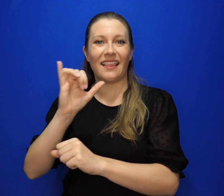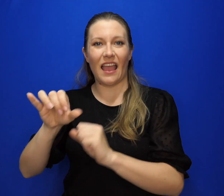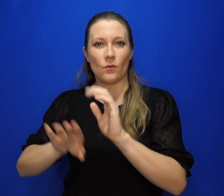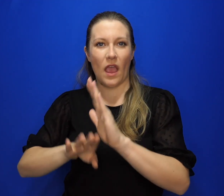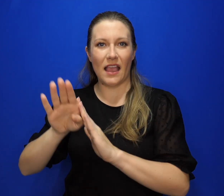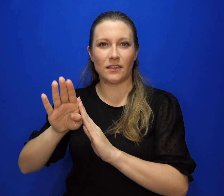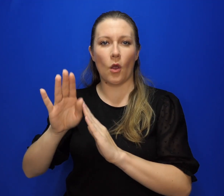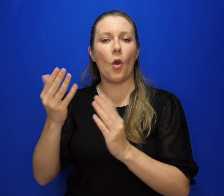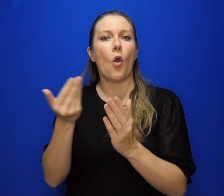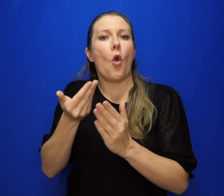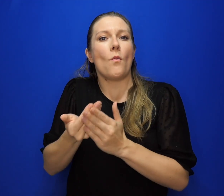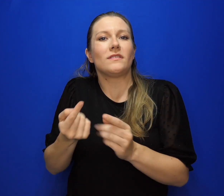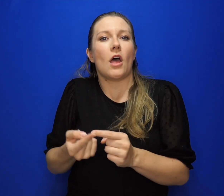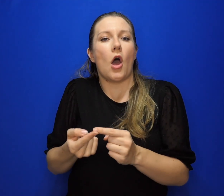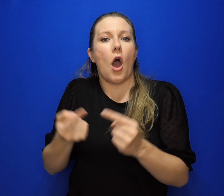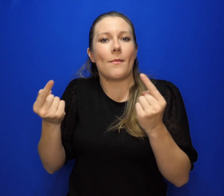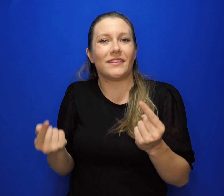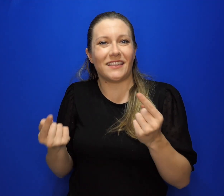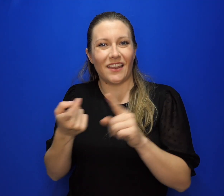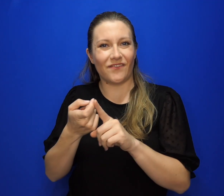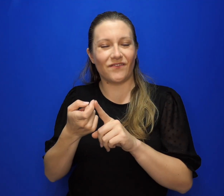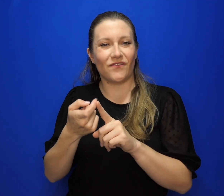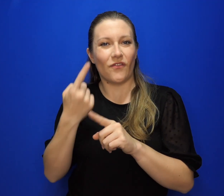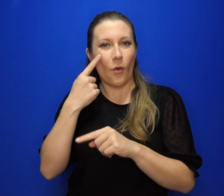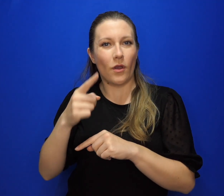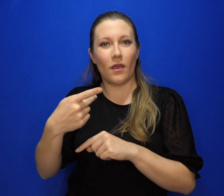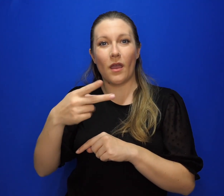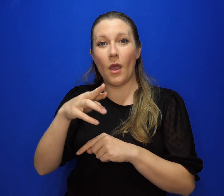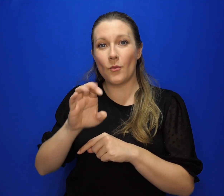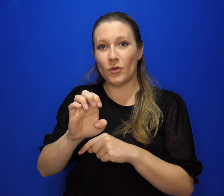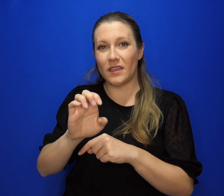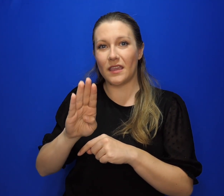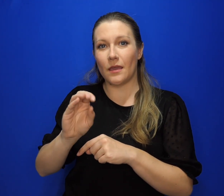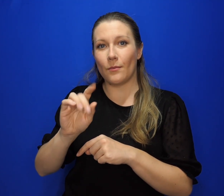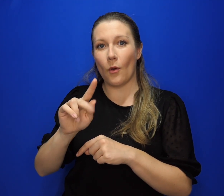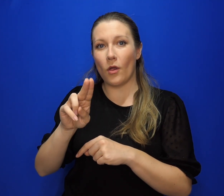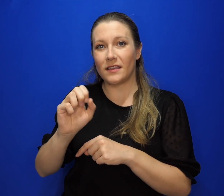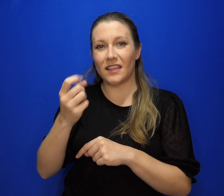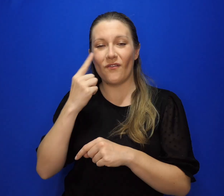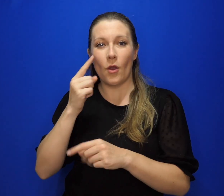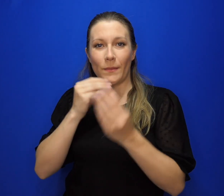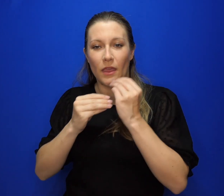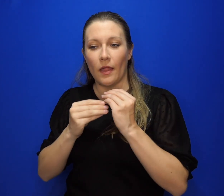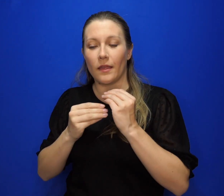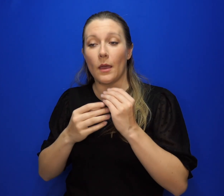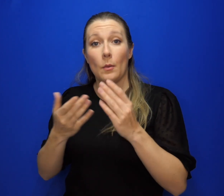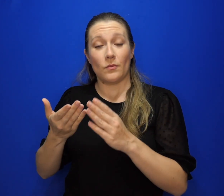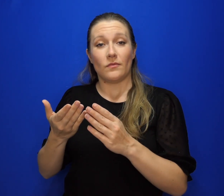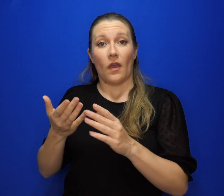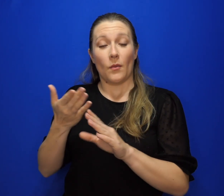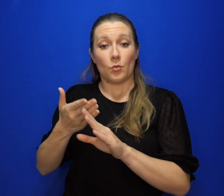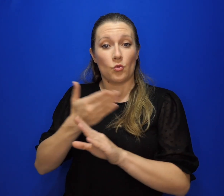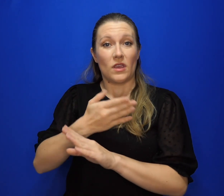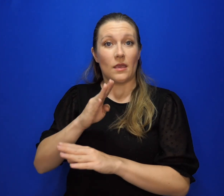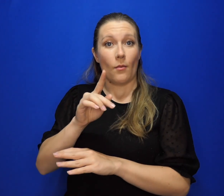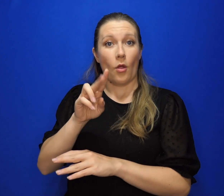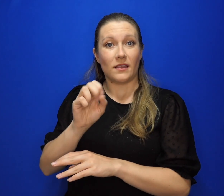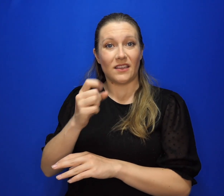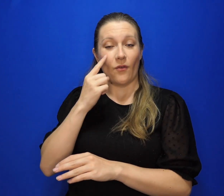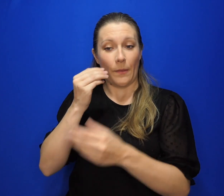opposite of a pre-bolus for a meal. Instead of causing a drop that your food just kind of holds steady, you're going to put in enough food that